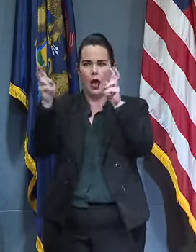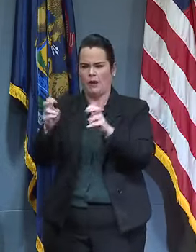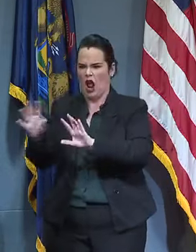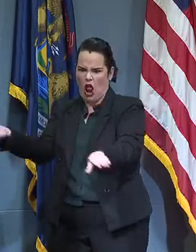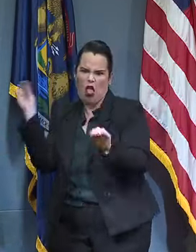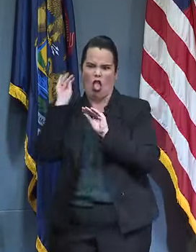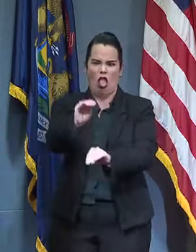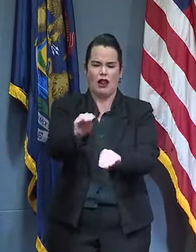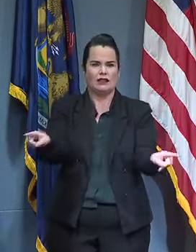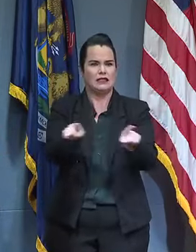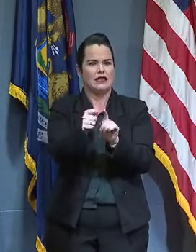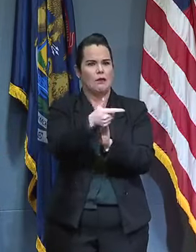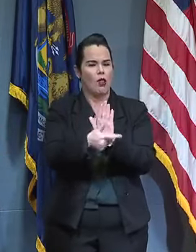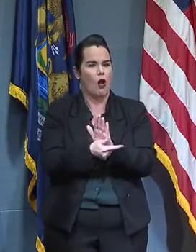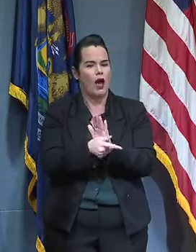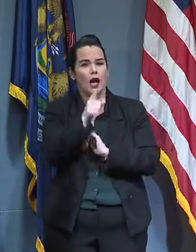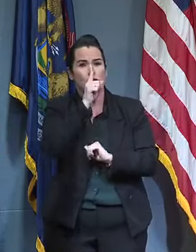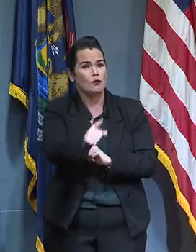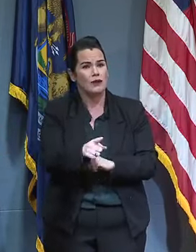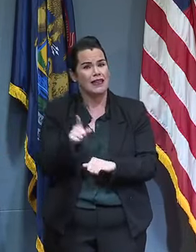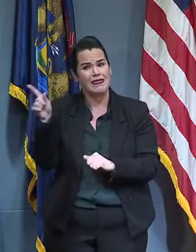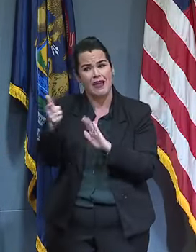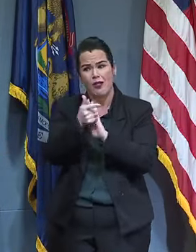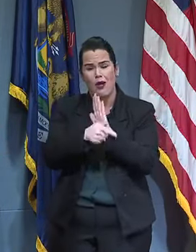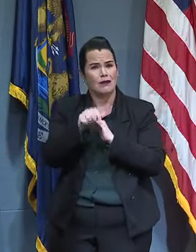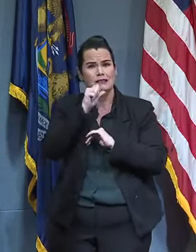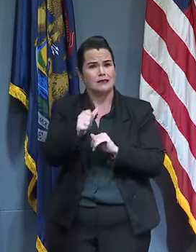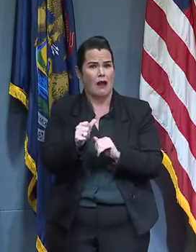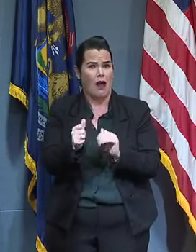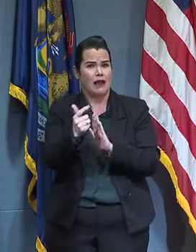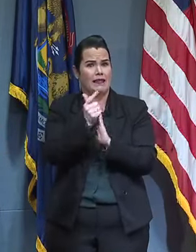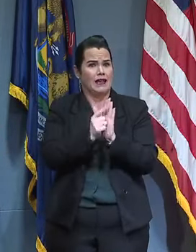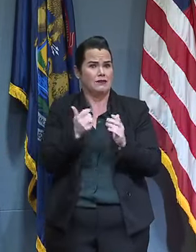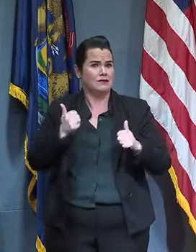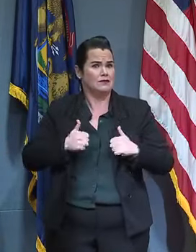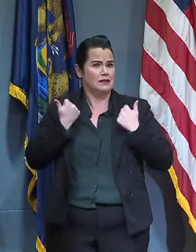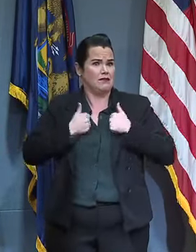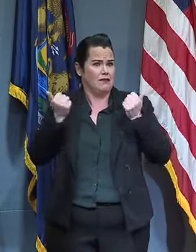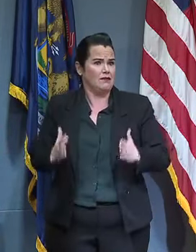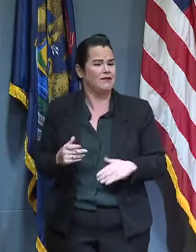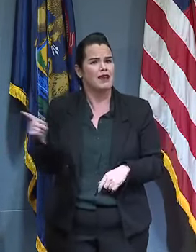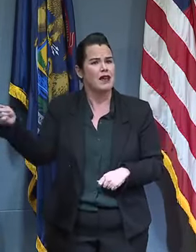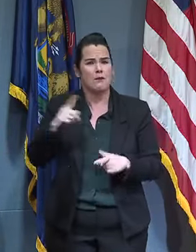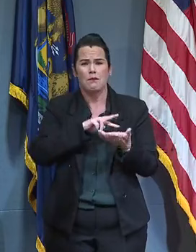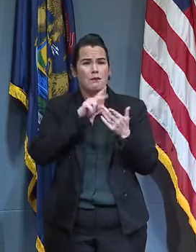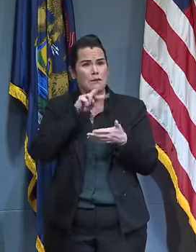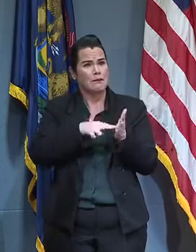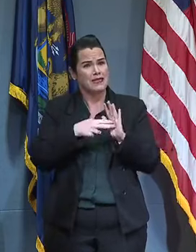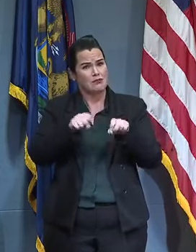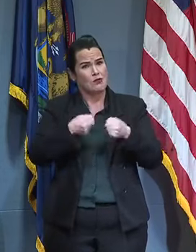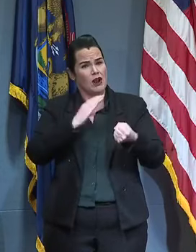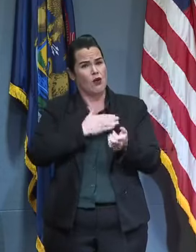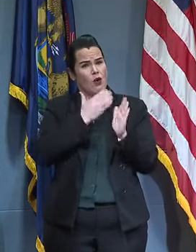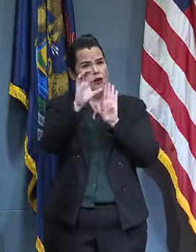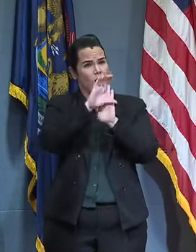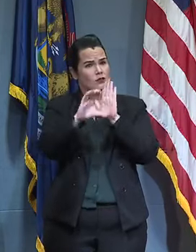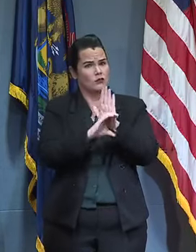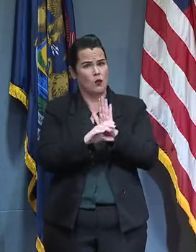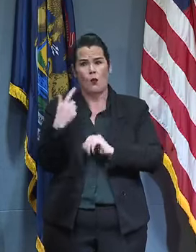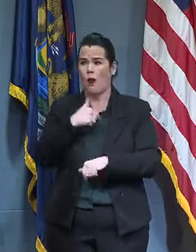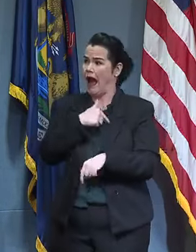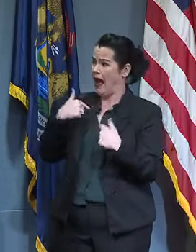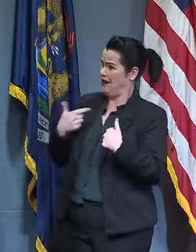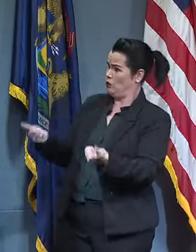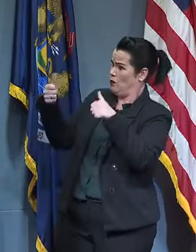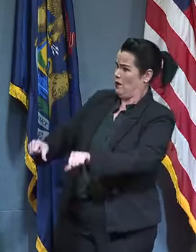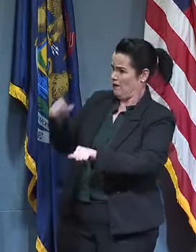was not legally viable. That is constitutionally flawed. It would have to be vetoed for that reason. If you don't